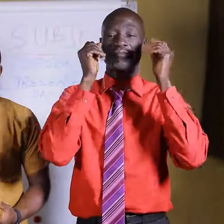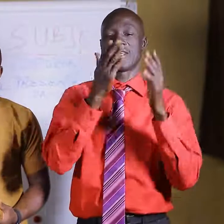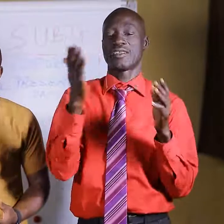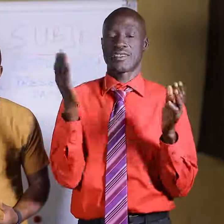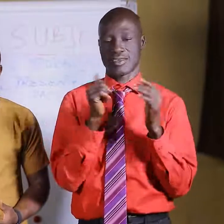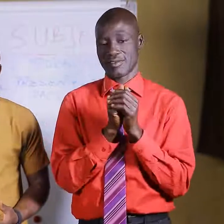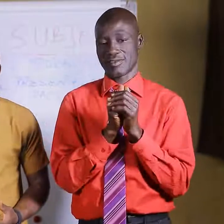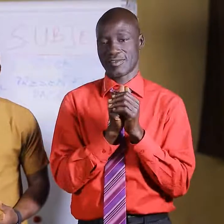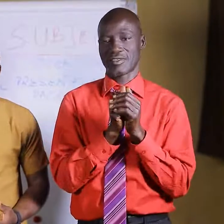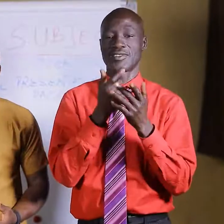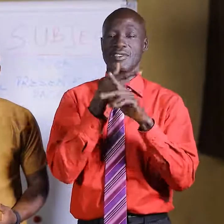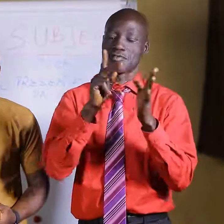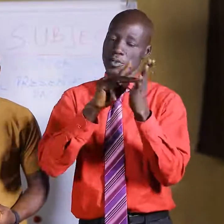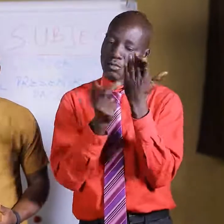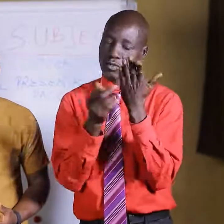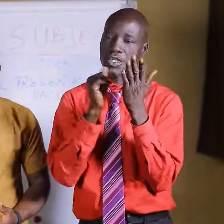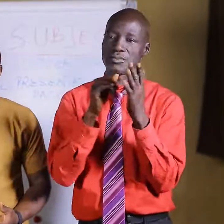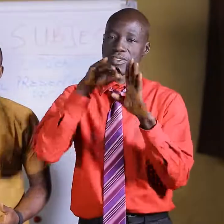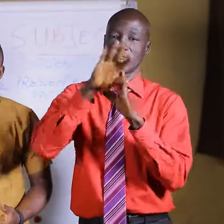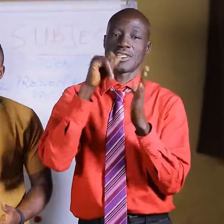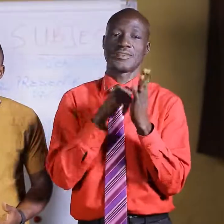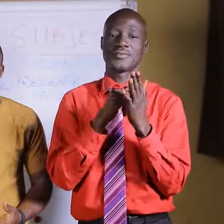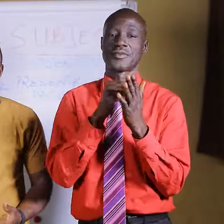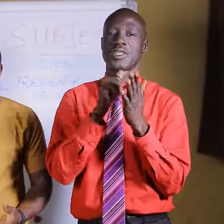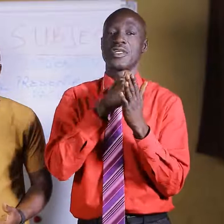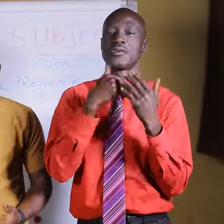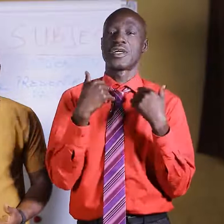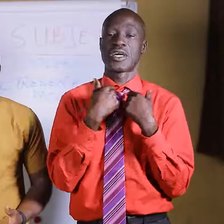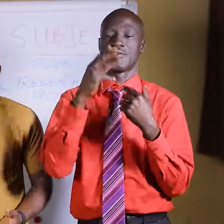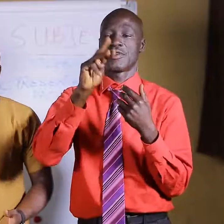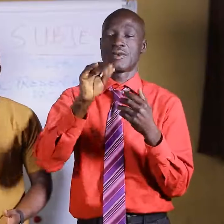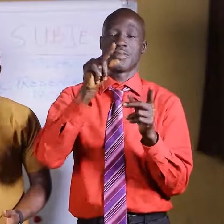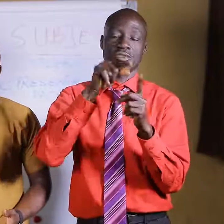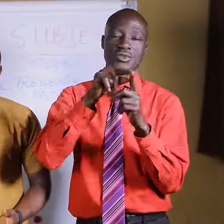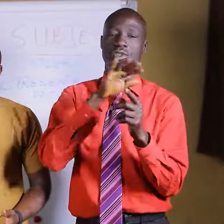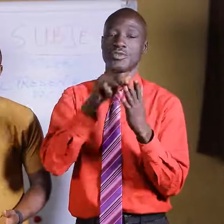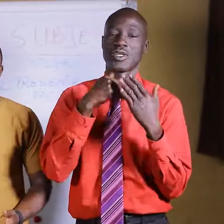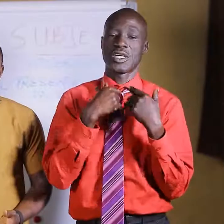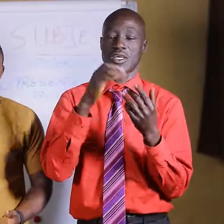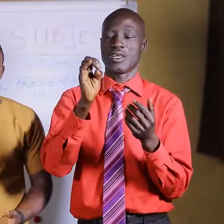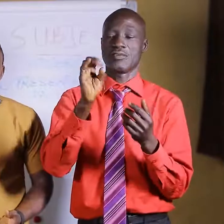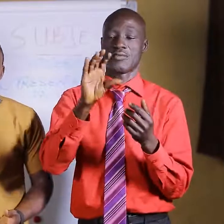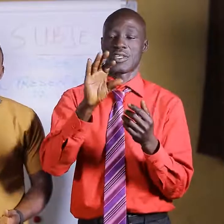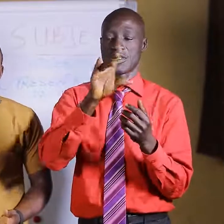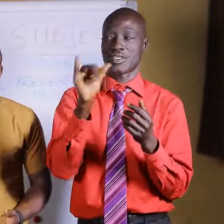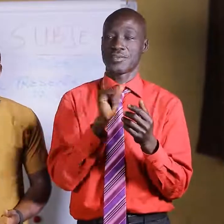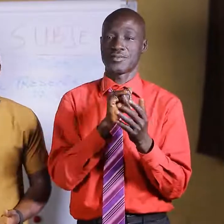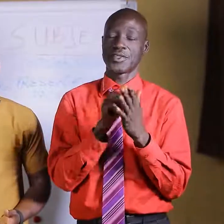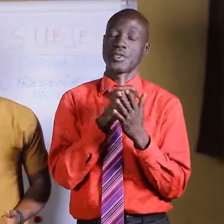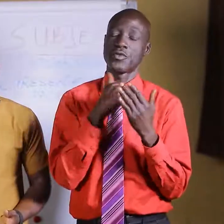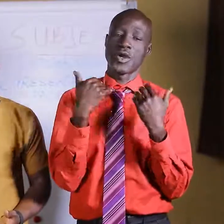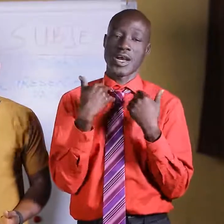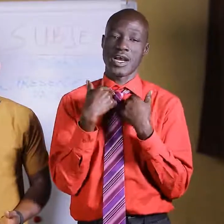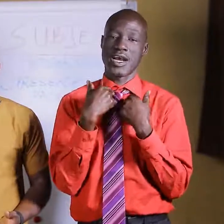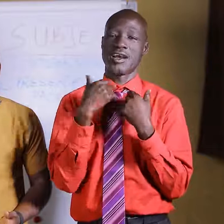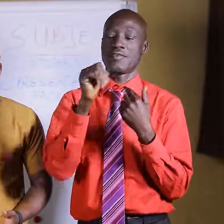of packages inside, where we have the Microsoft Word, we have Microsoft Excel, we have